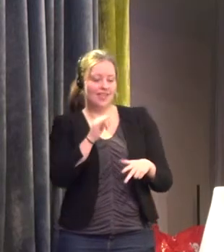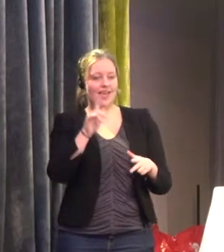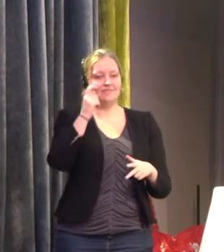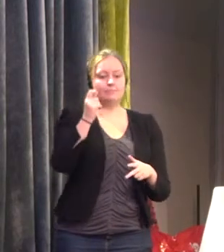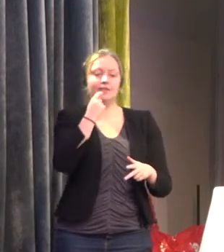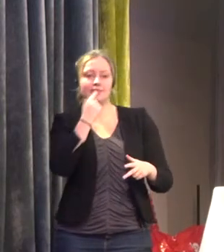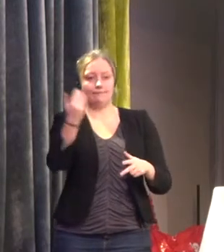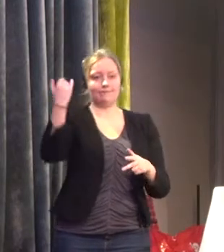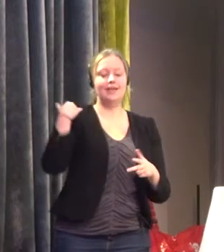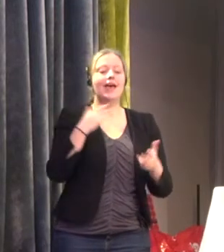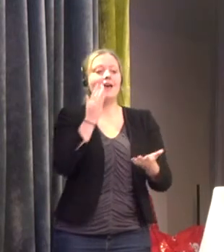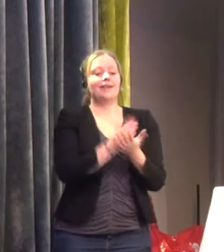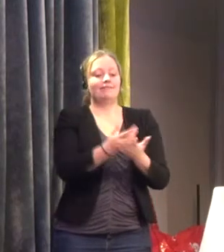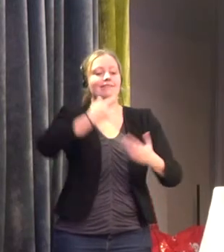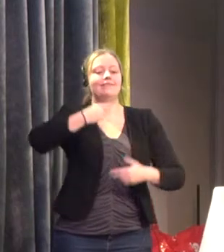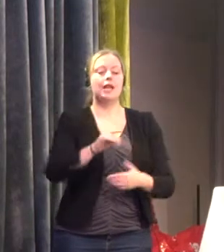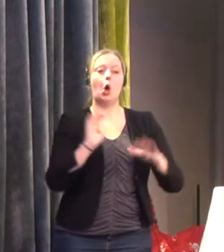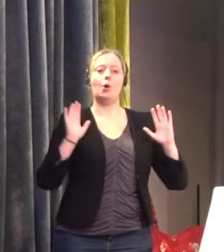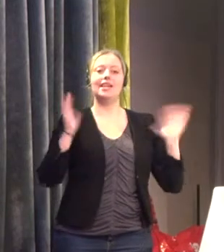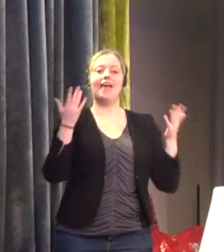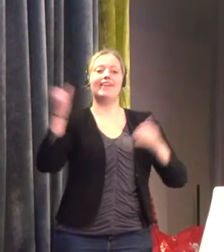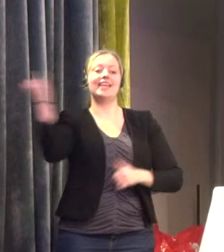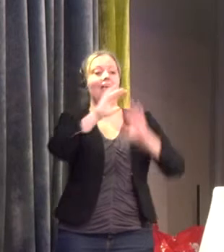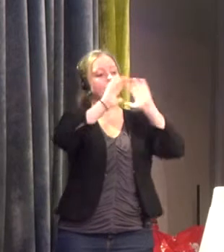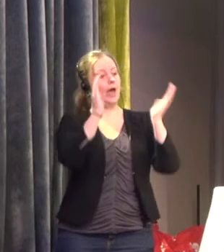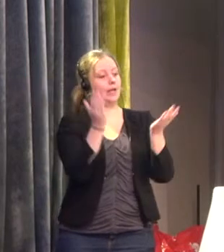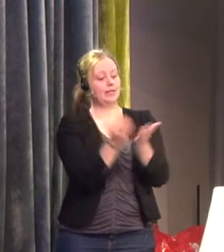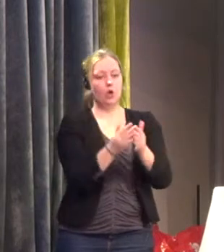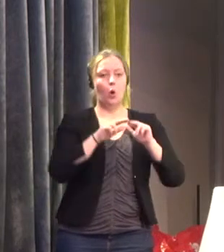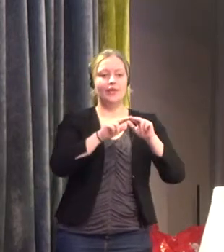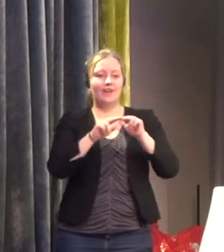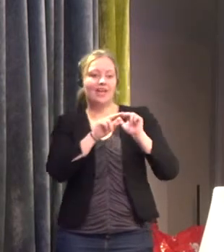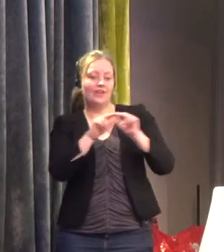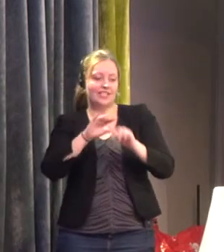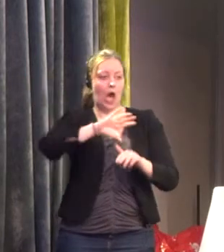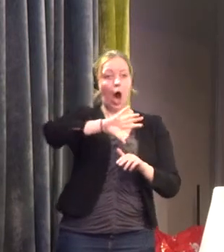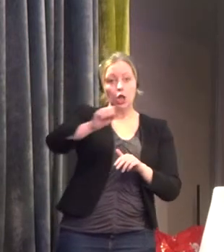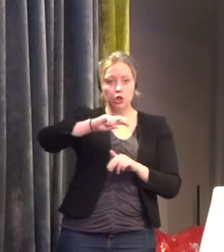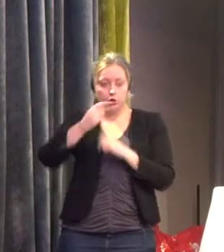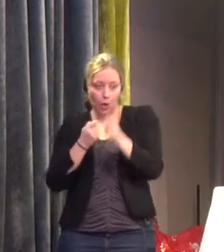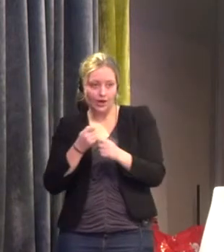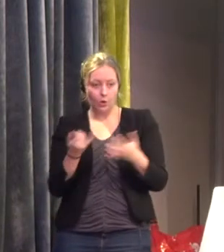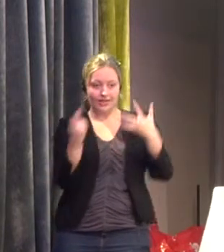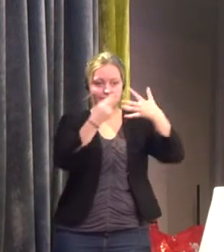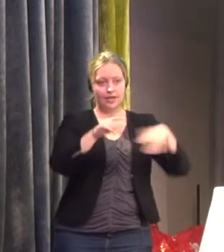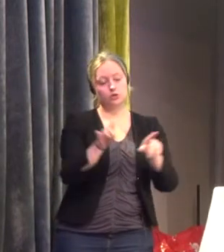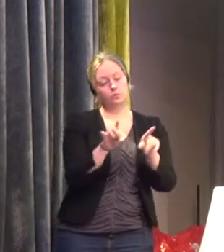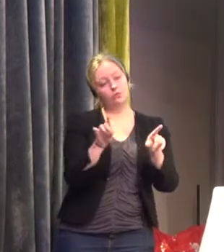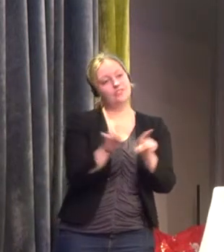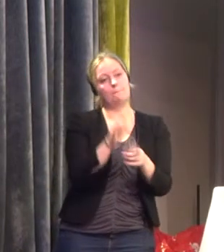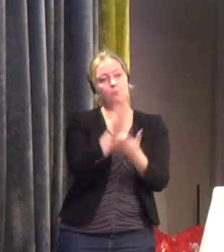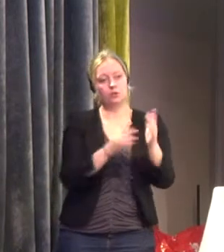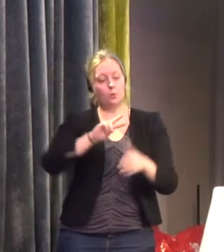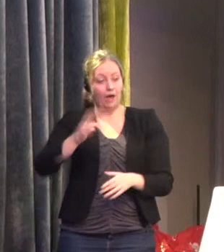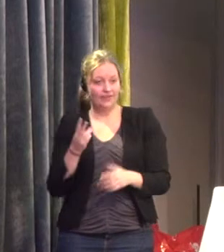world. The right to go wherever everyone else goes, the right to be included just like everyone else, the right to live in the world.